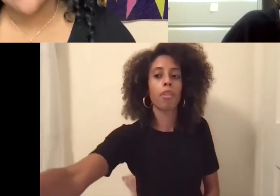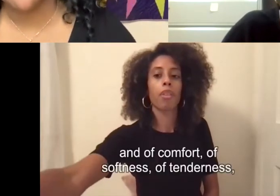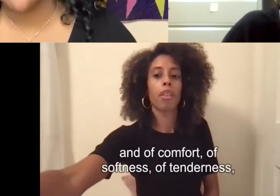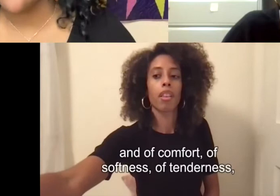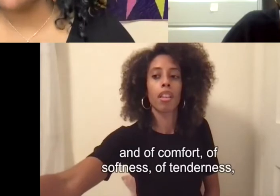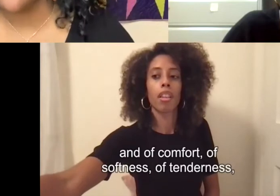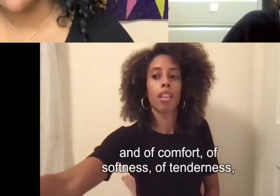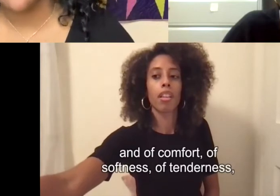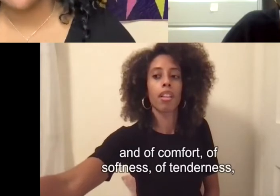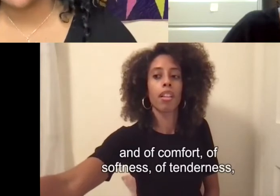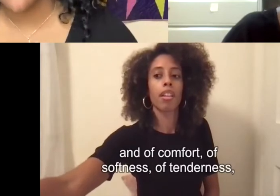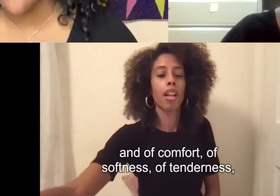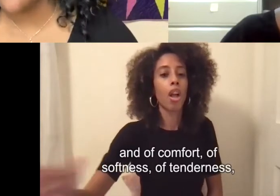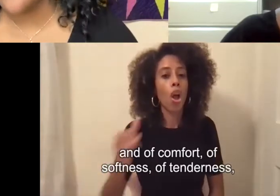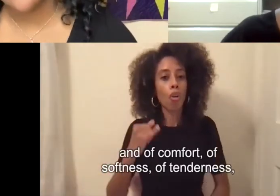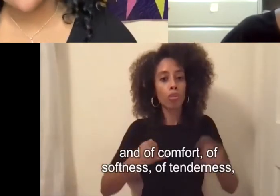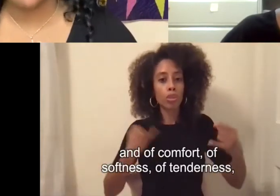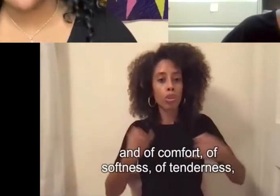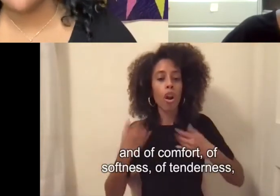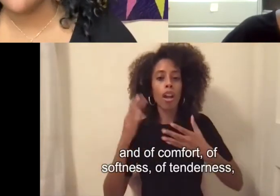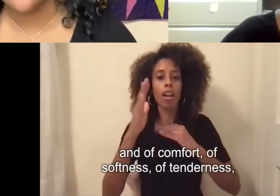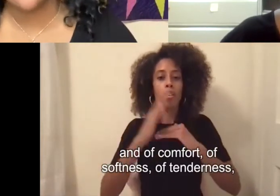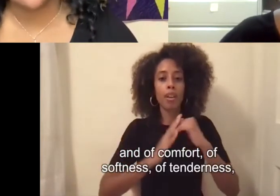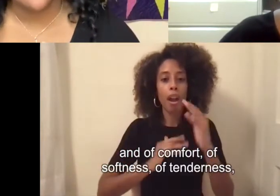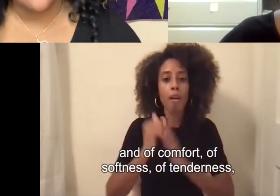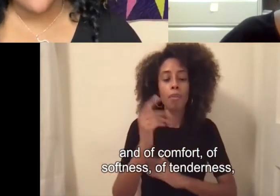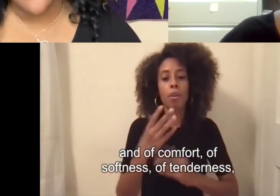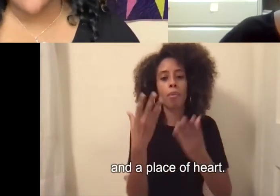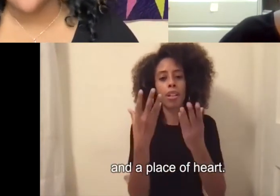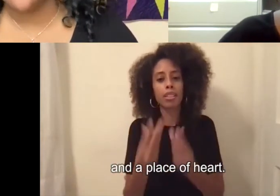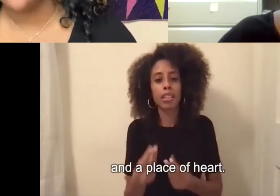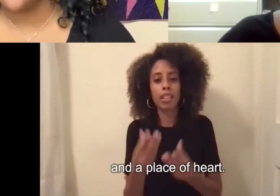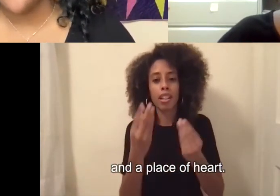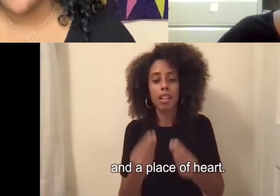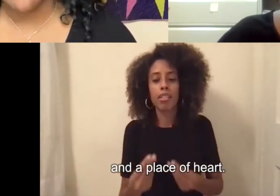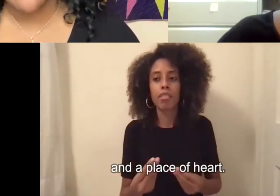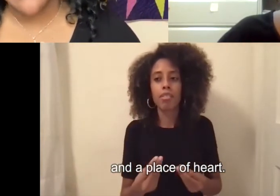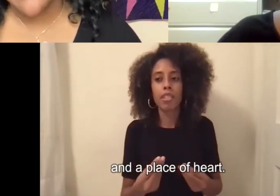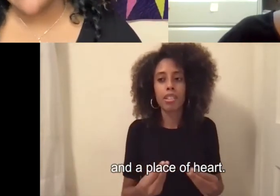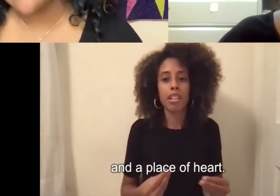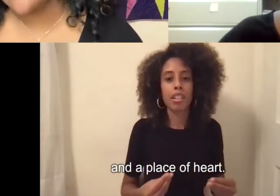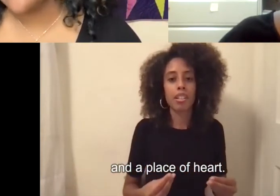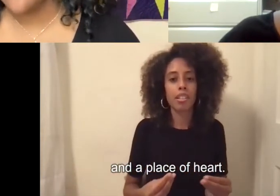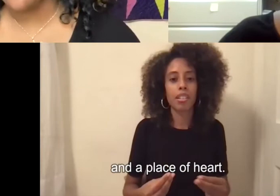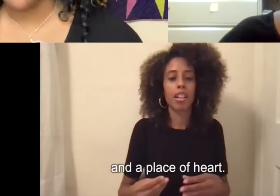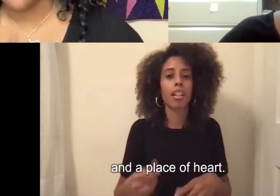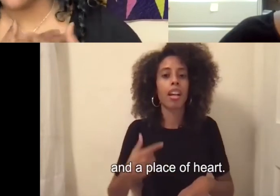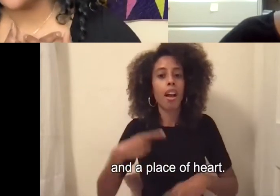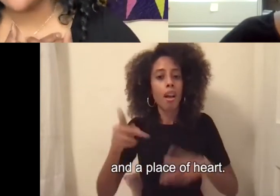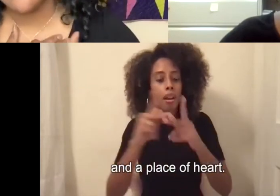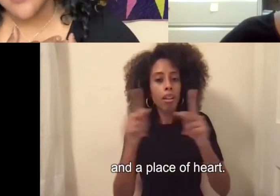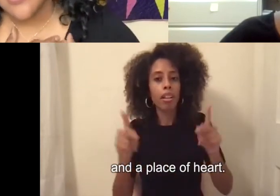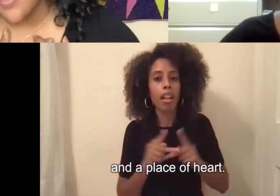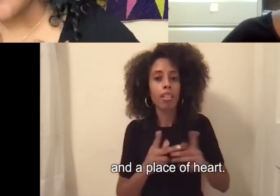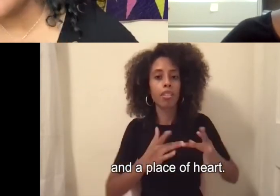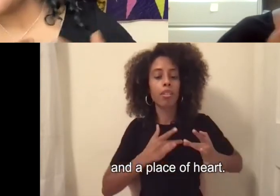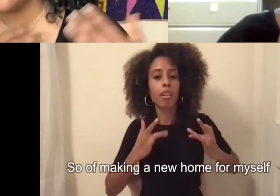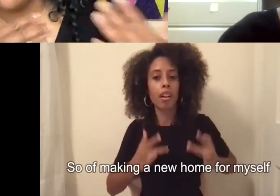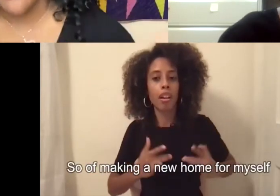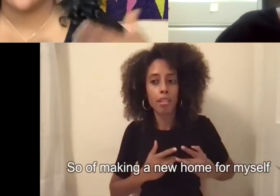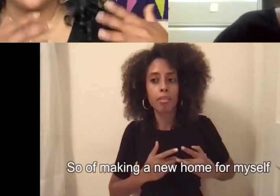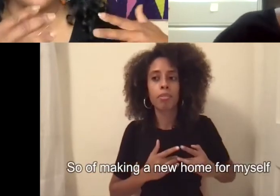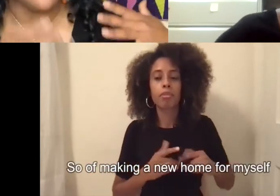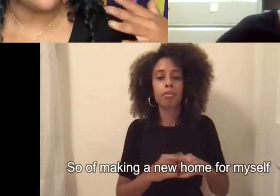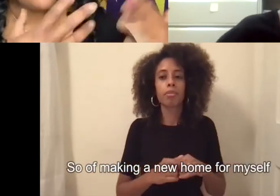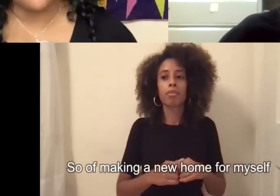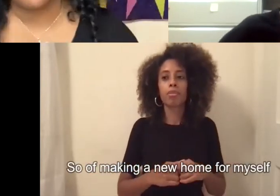joy and of comfort, of softness, of tenderness, and a place of heart. So